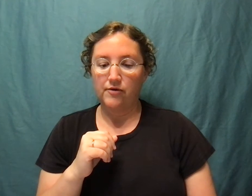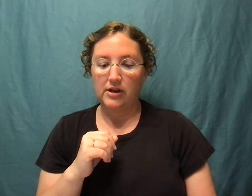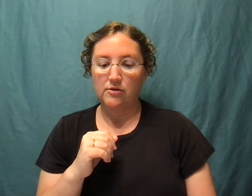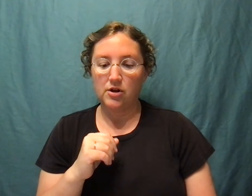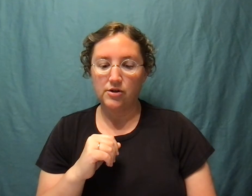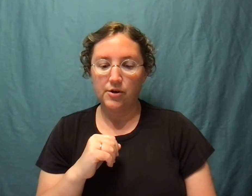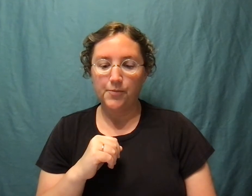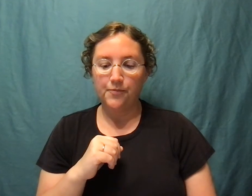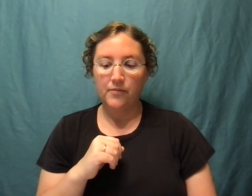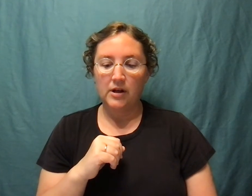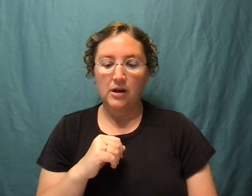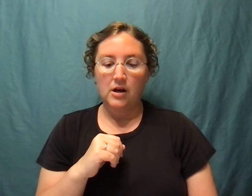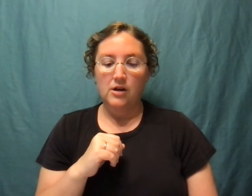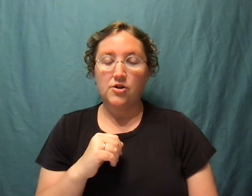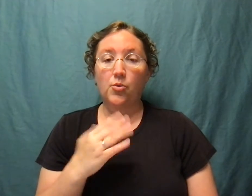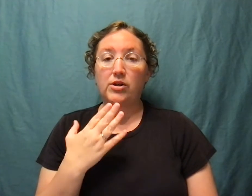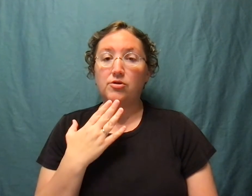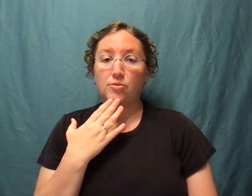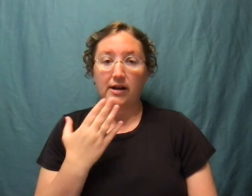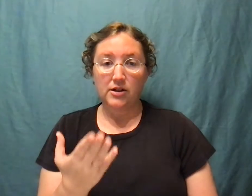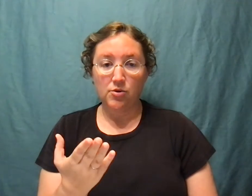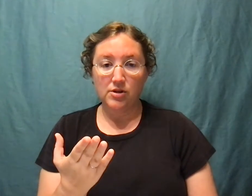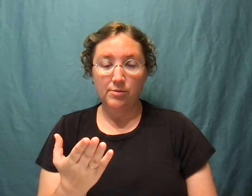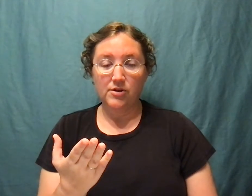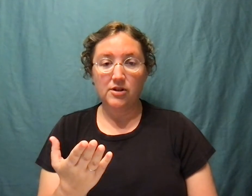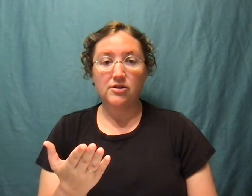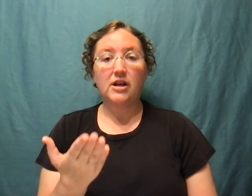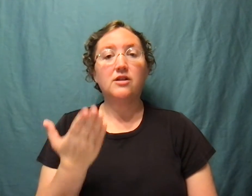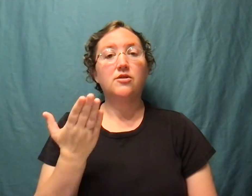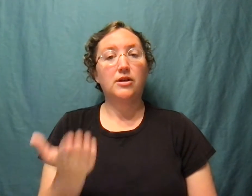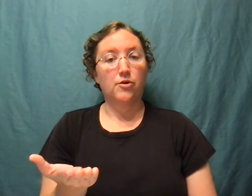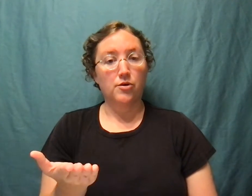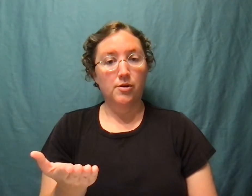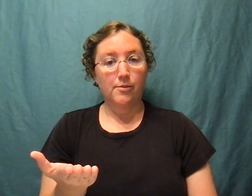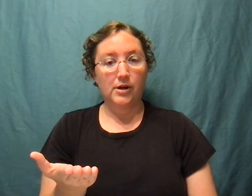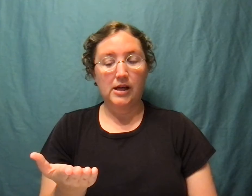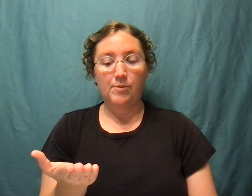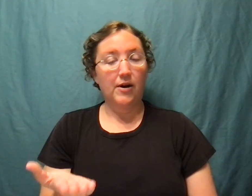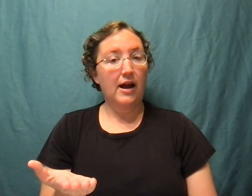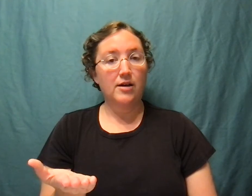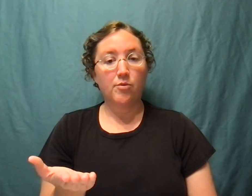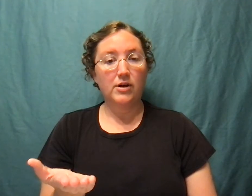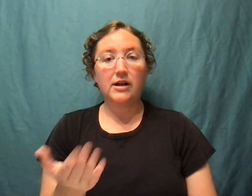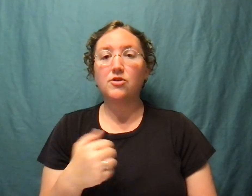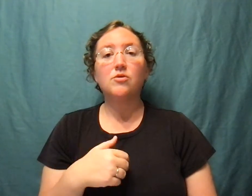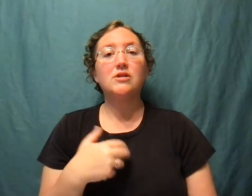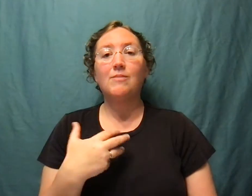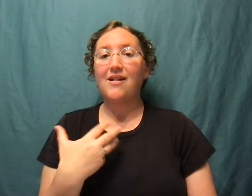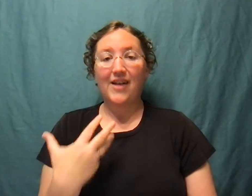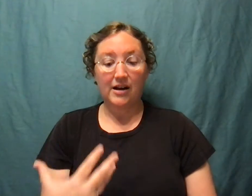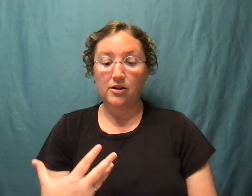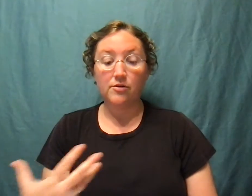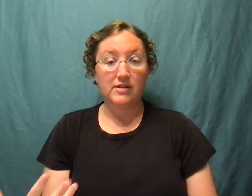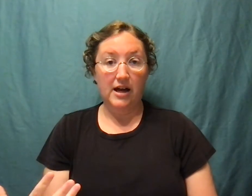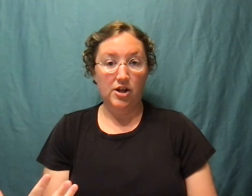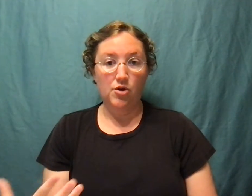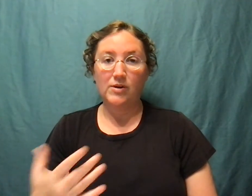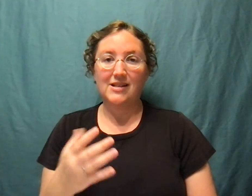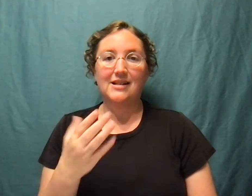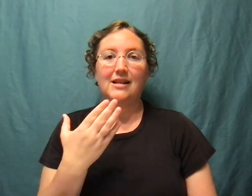videos also. So when you direct it towards the person you're signing to and you keep your hand pointed out towards them, that includes that you. You